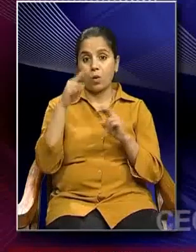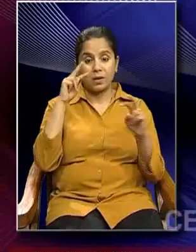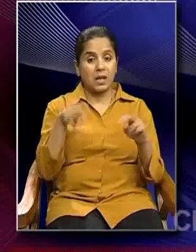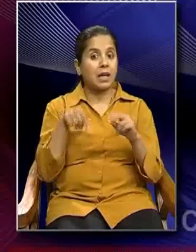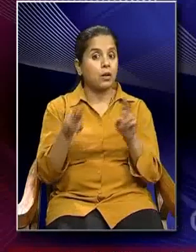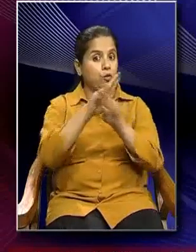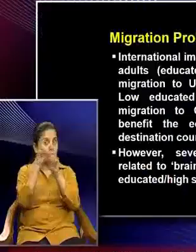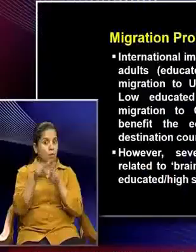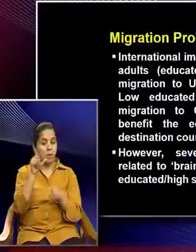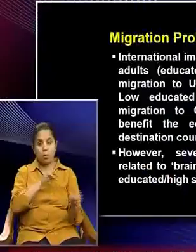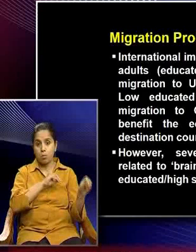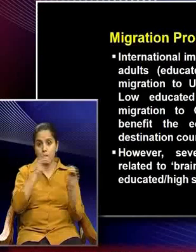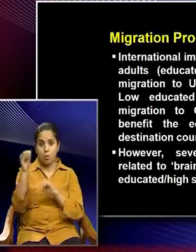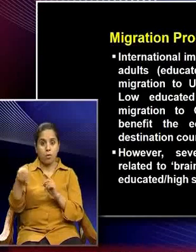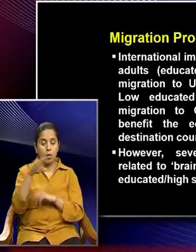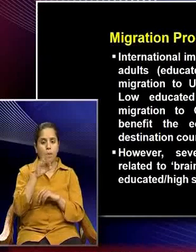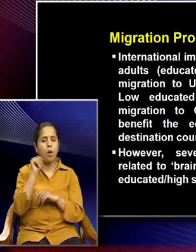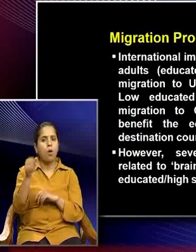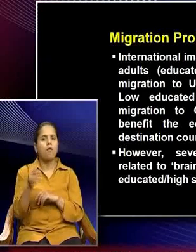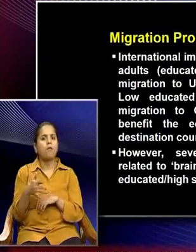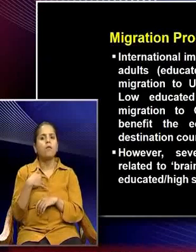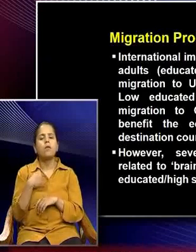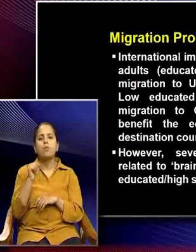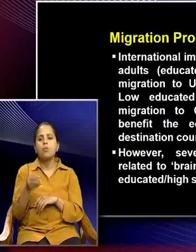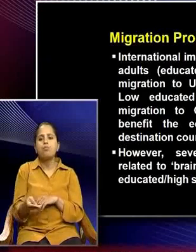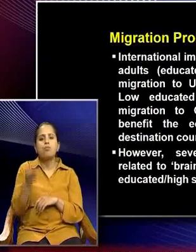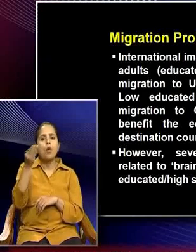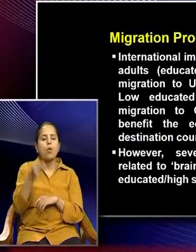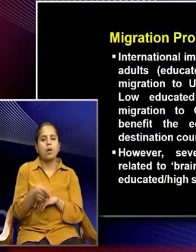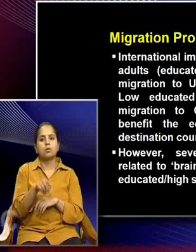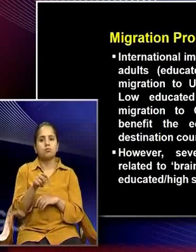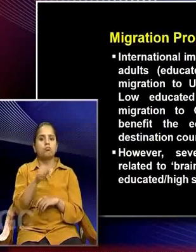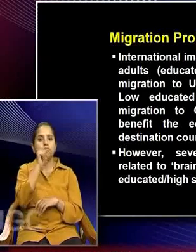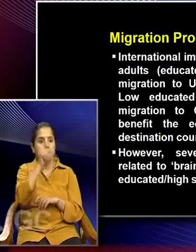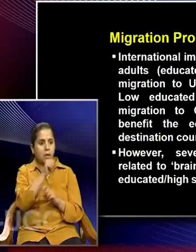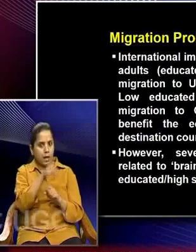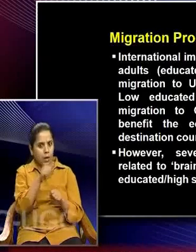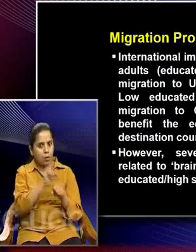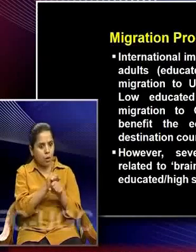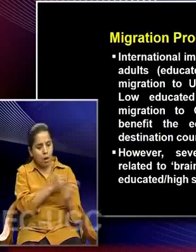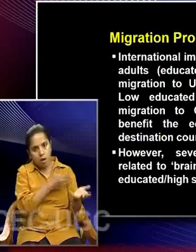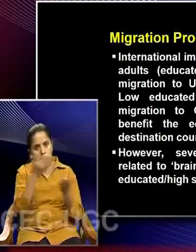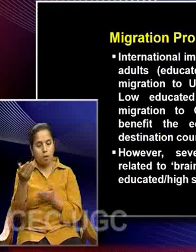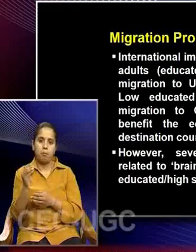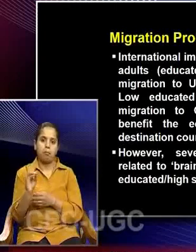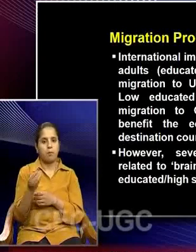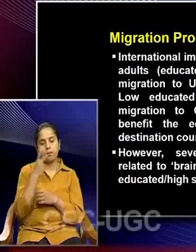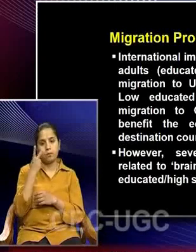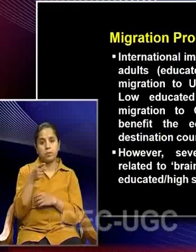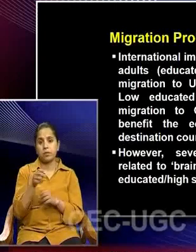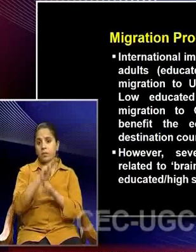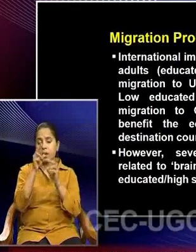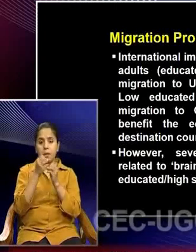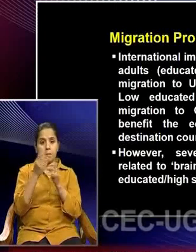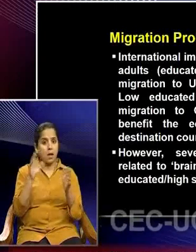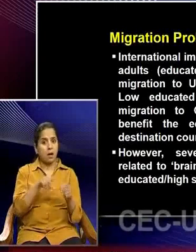international immigration, basically they favor employable adults. So if you look at most of these international migrations which are